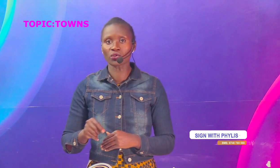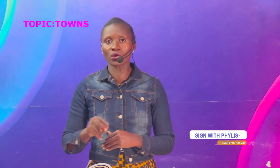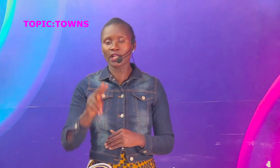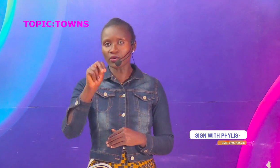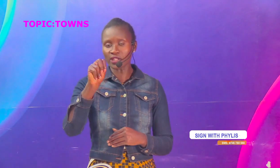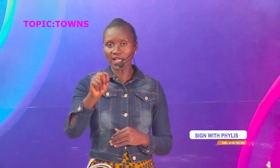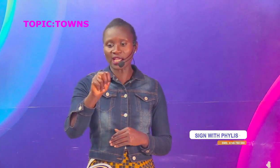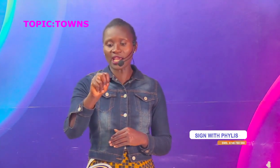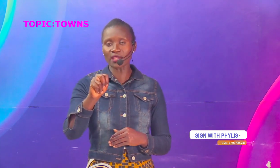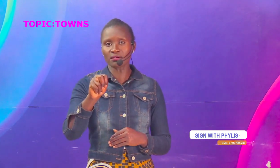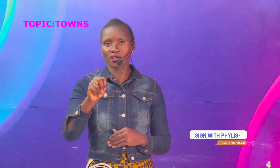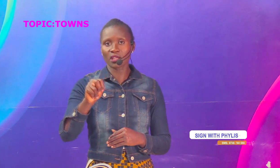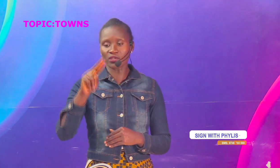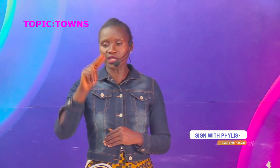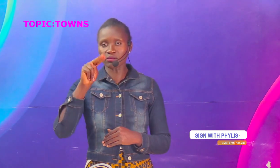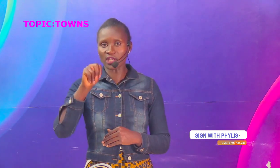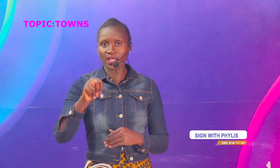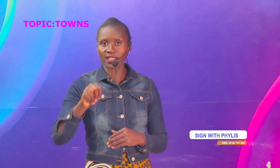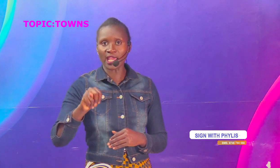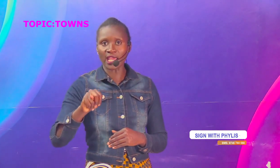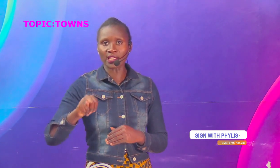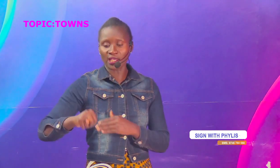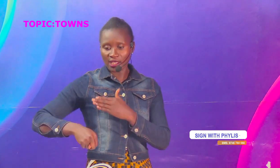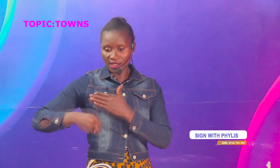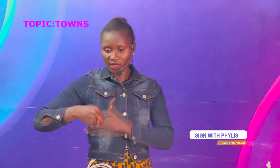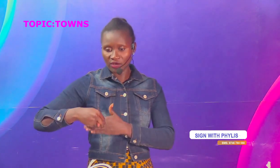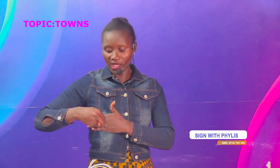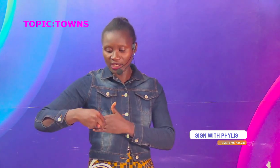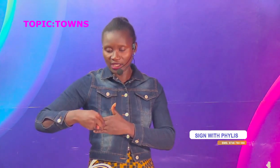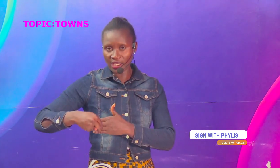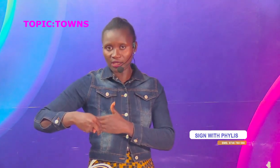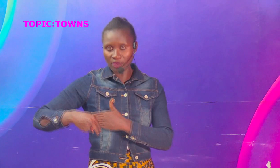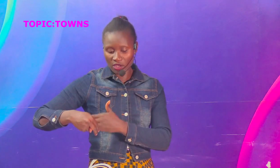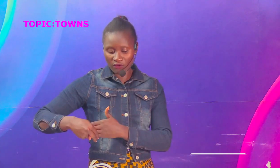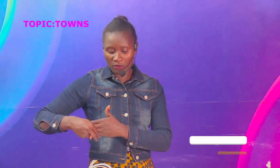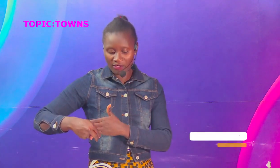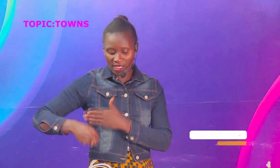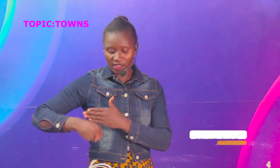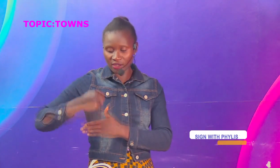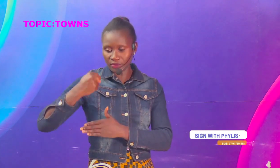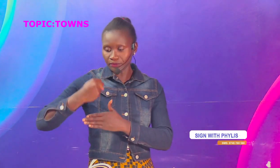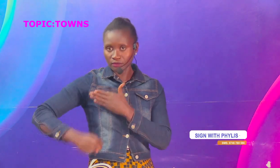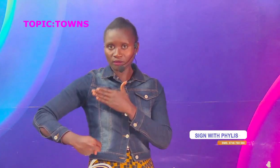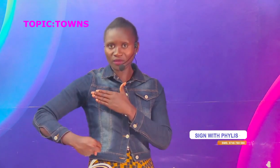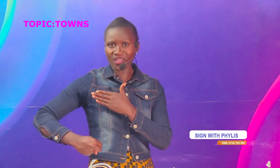using letter N, you're just making letter N. Then on the other side, making from your side. So,